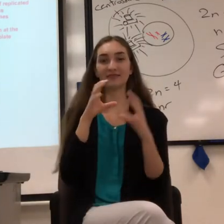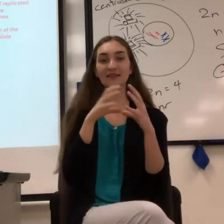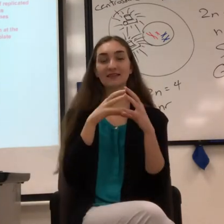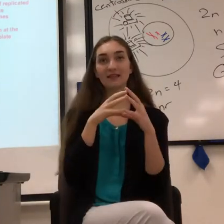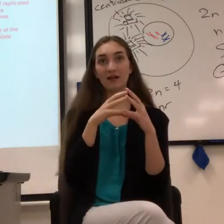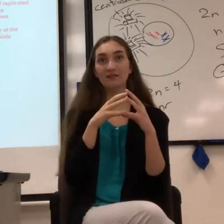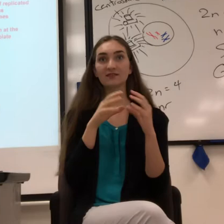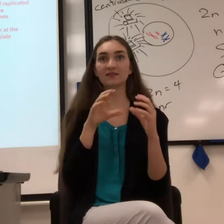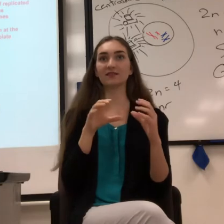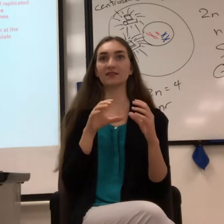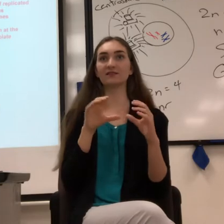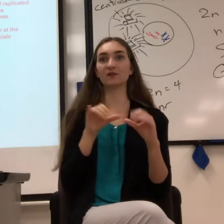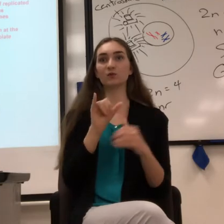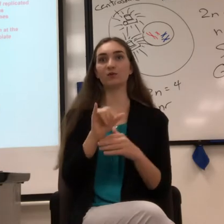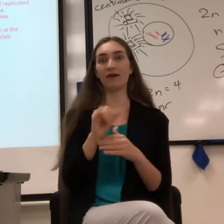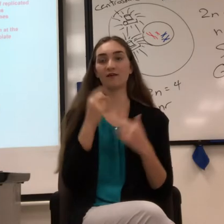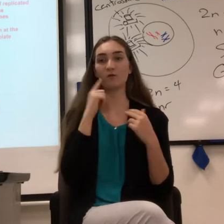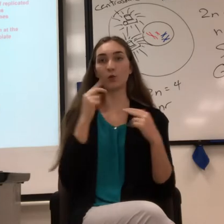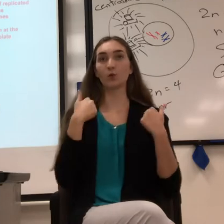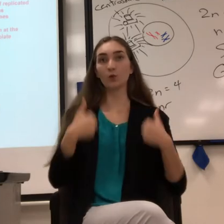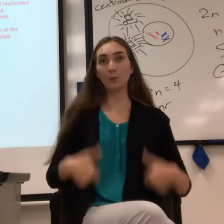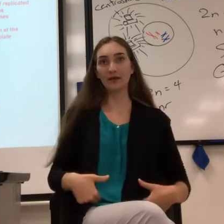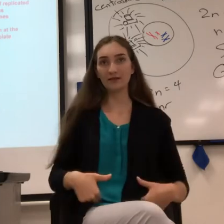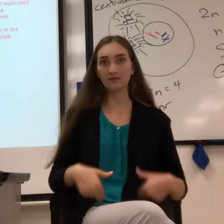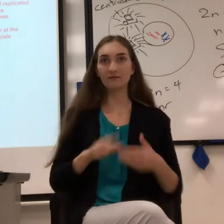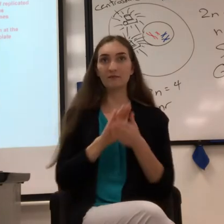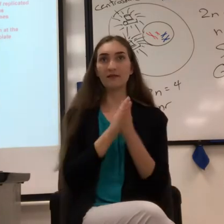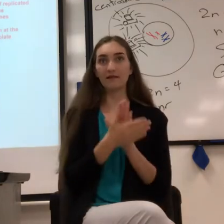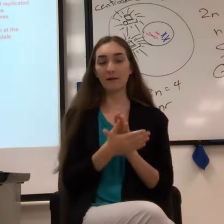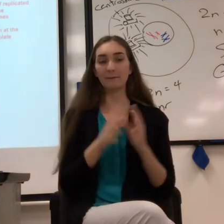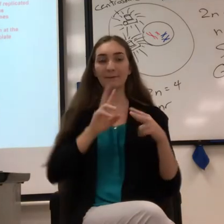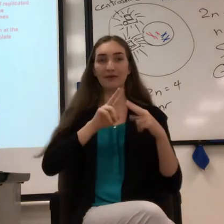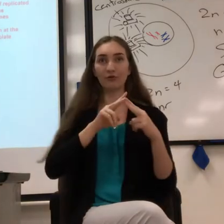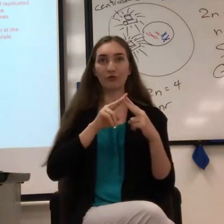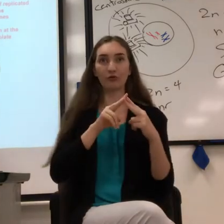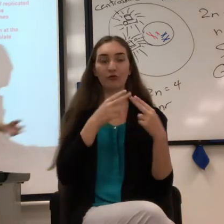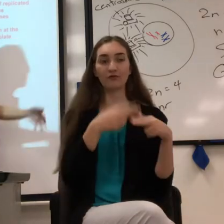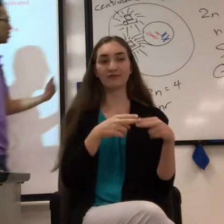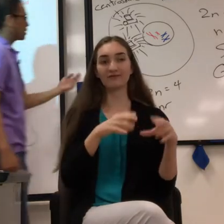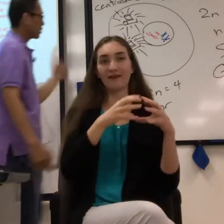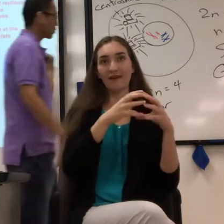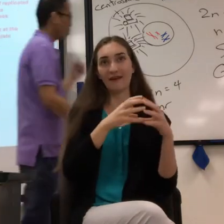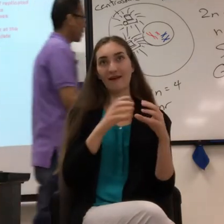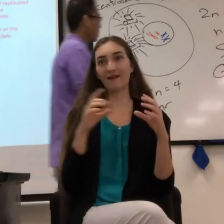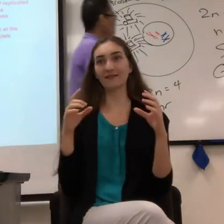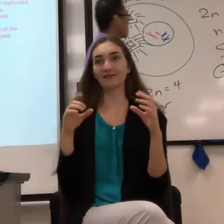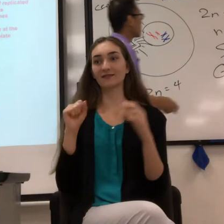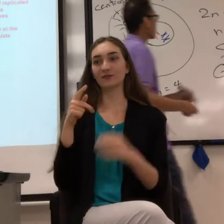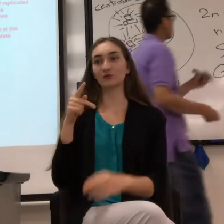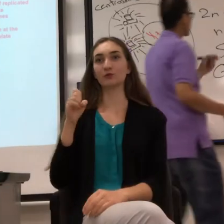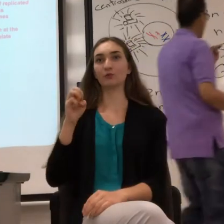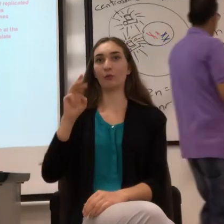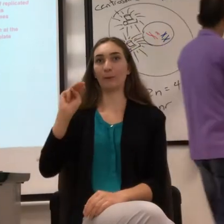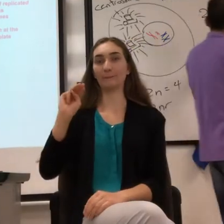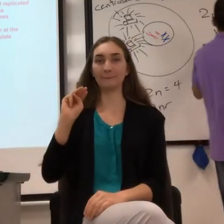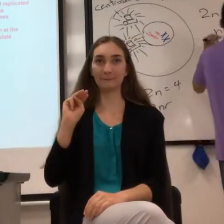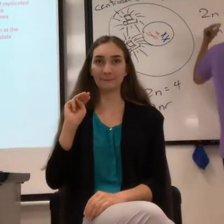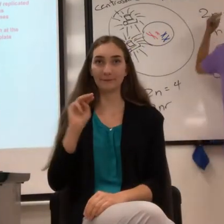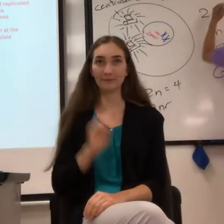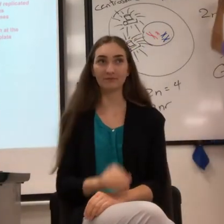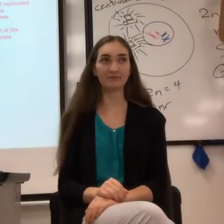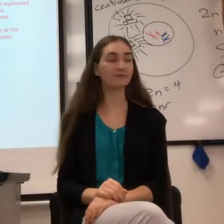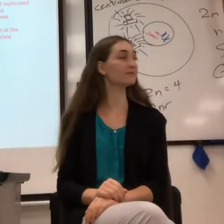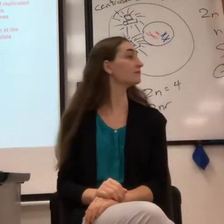become sperm and egg. Okay. So the fancy physiology word for sperm and egg, the cells that undergo meiosis, are the